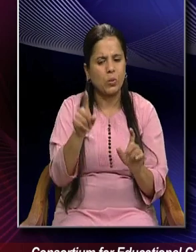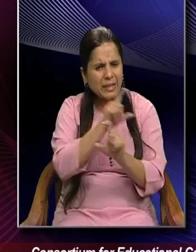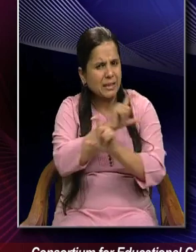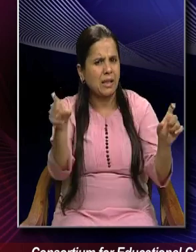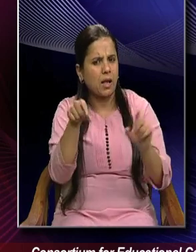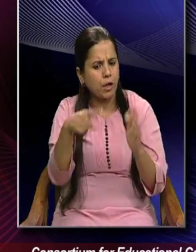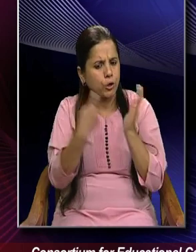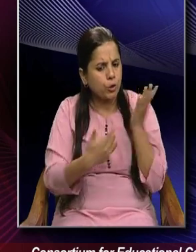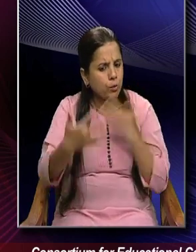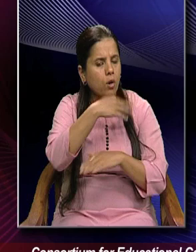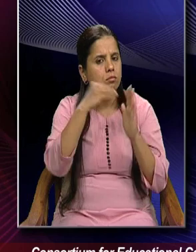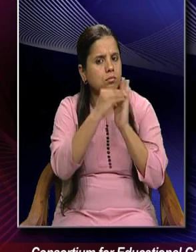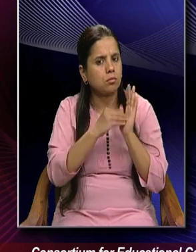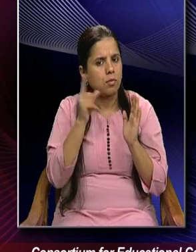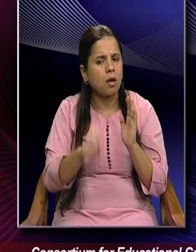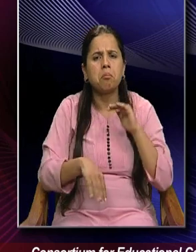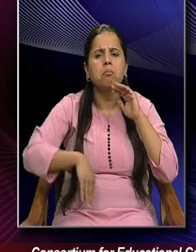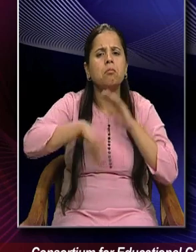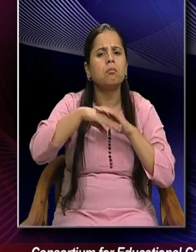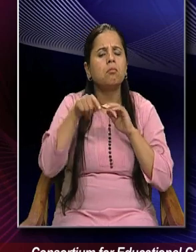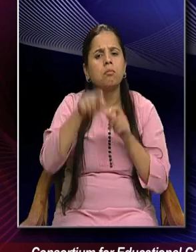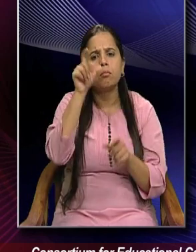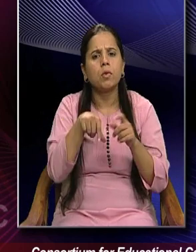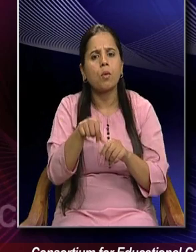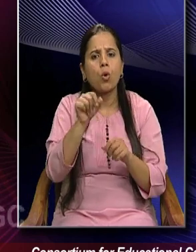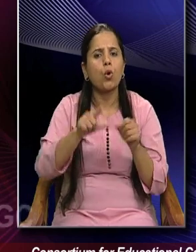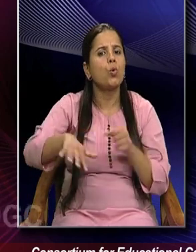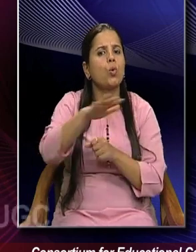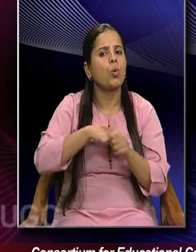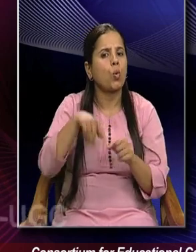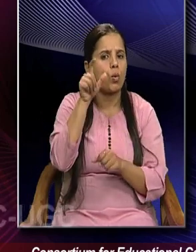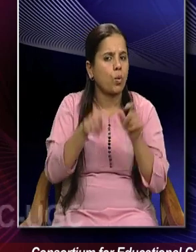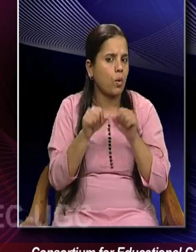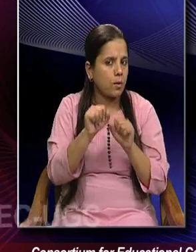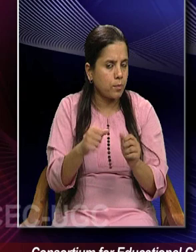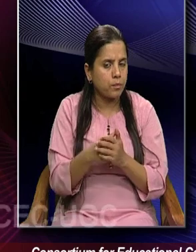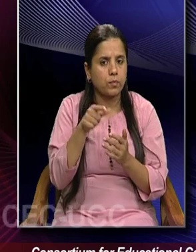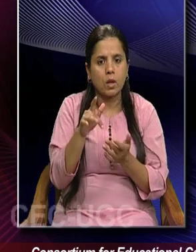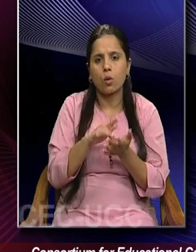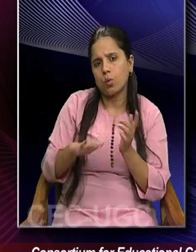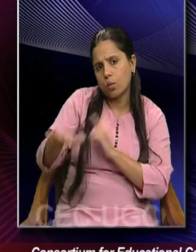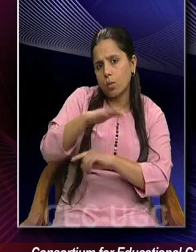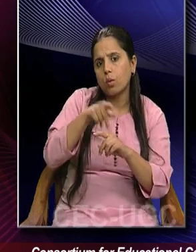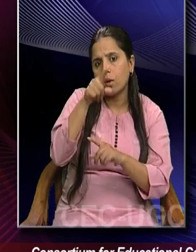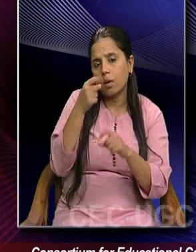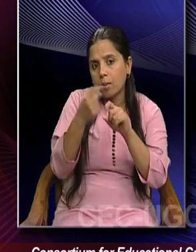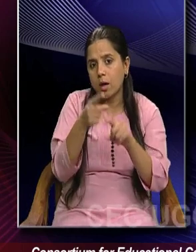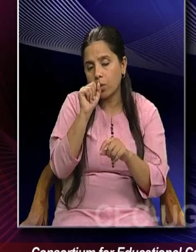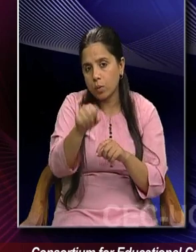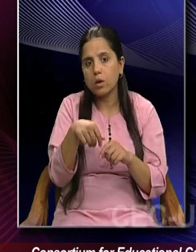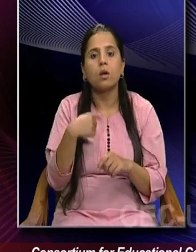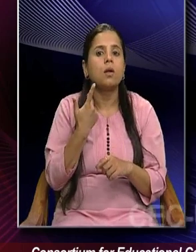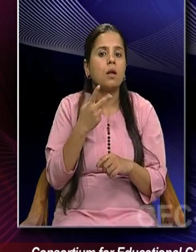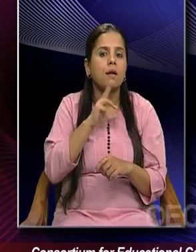in your reporting, so maximum audience in your local, in your region specific, with your local dialects or